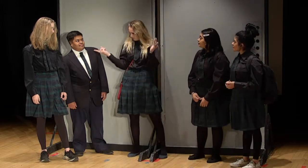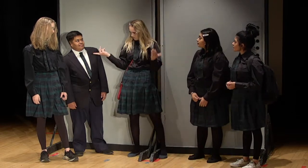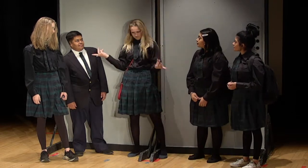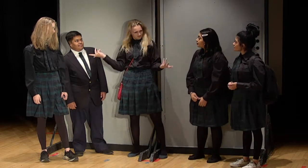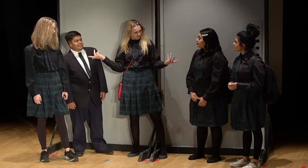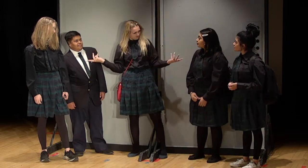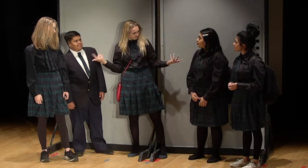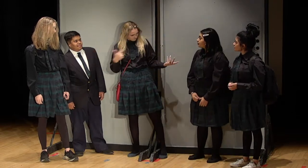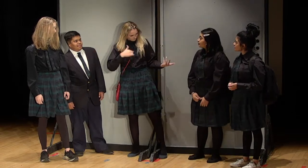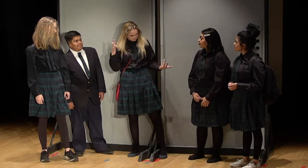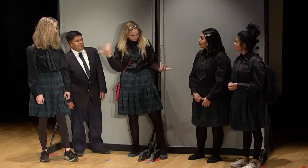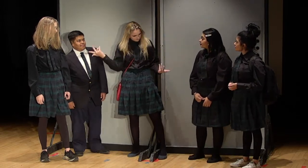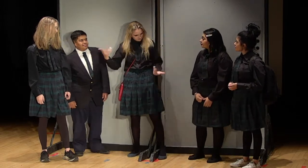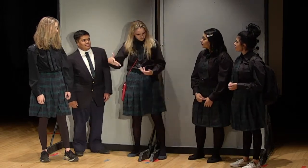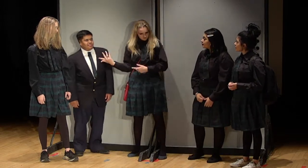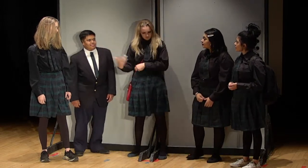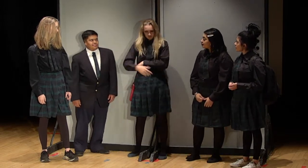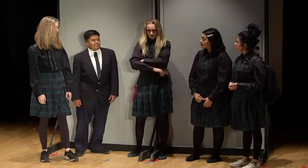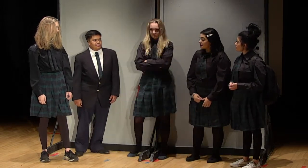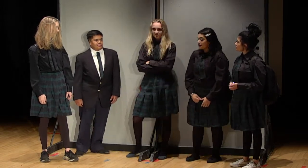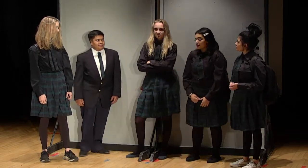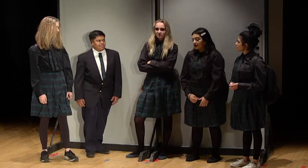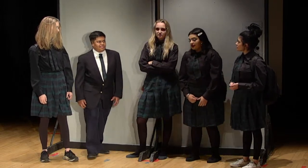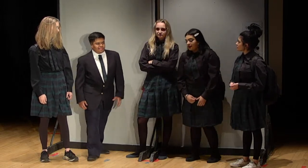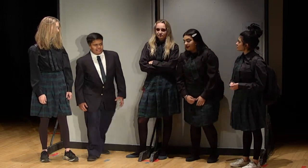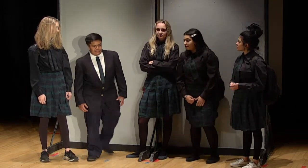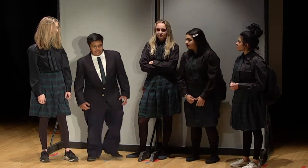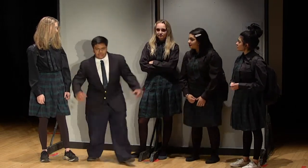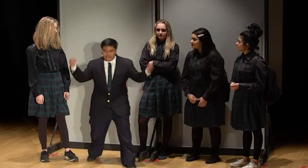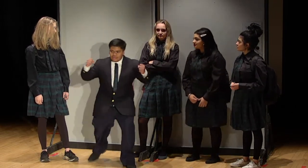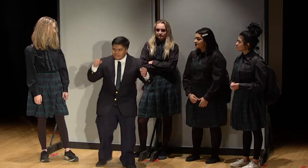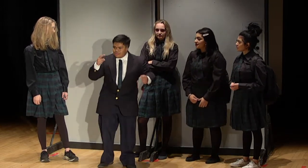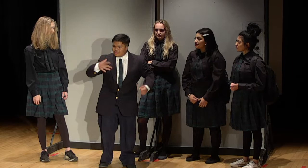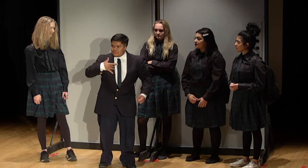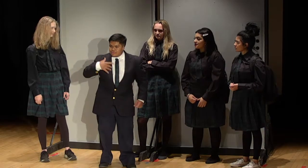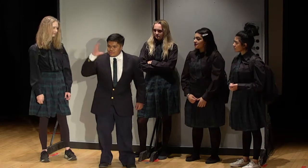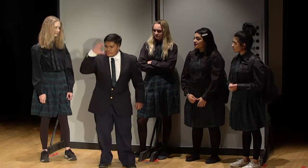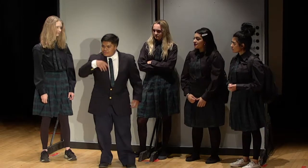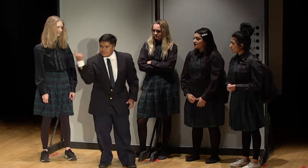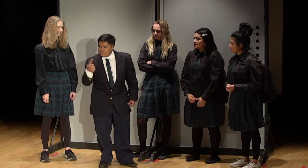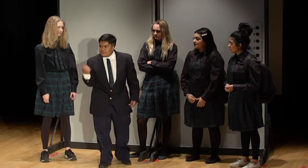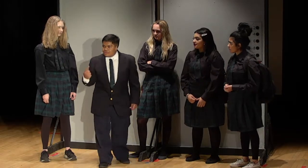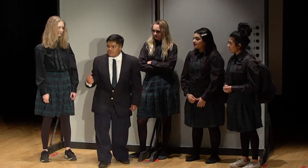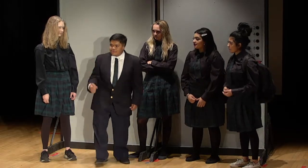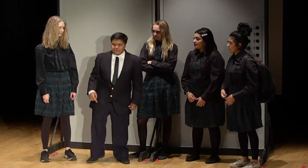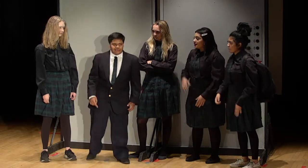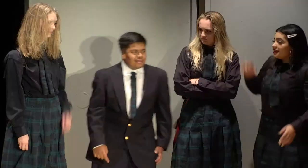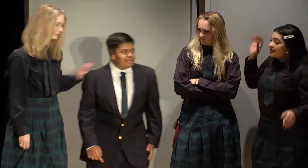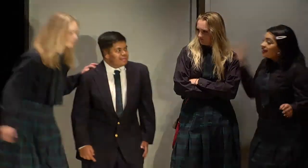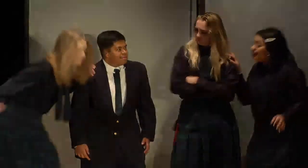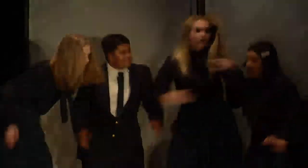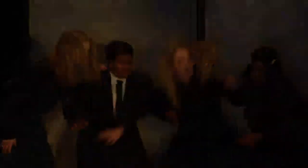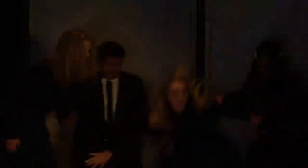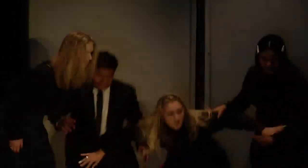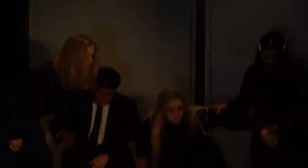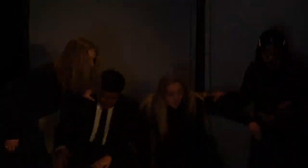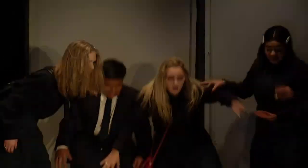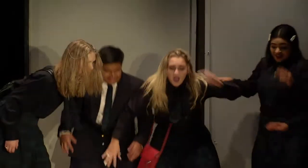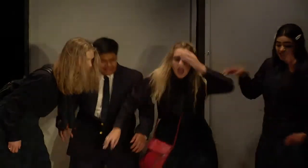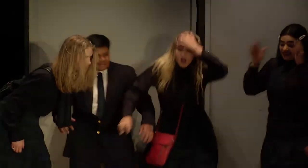Pam, what about me? Sam shrugs. Whoa. Did you feel something strange?